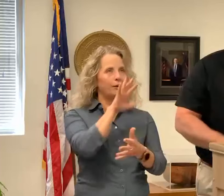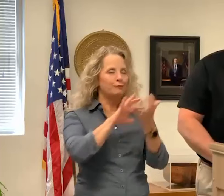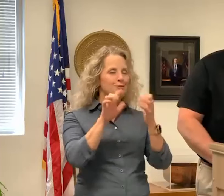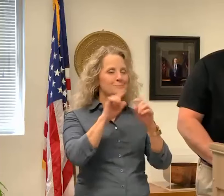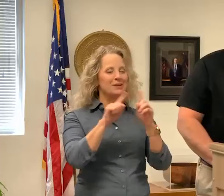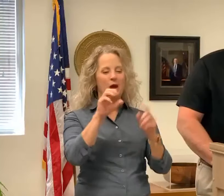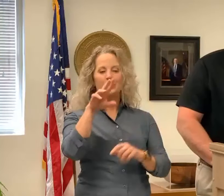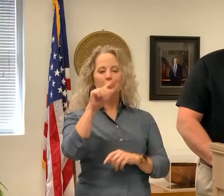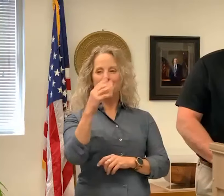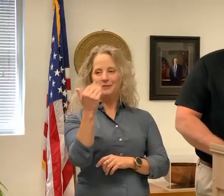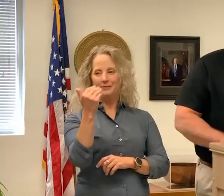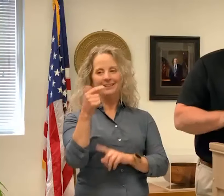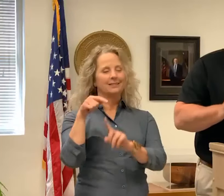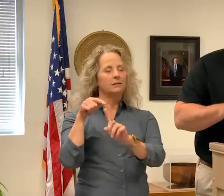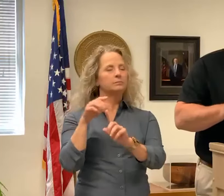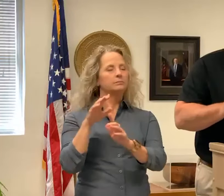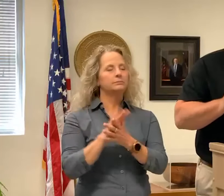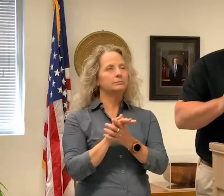October 15th.